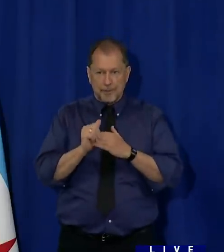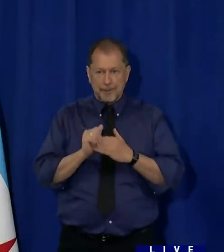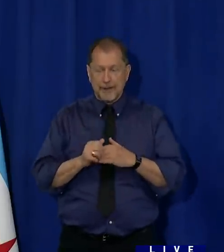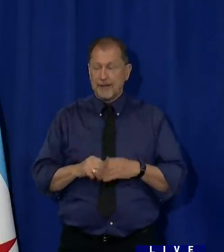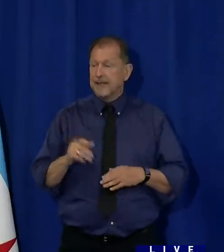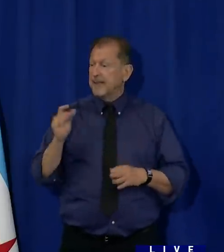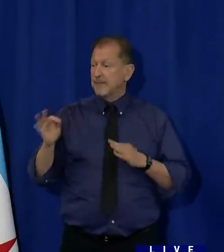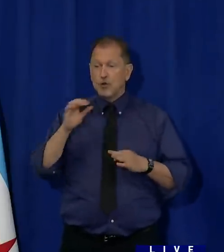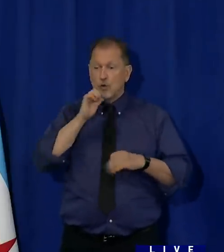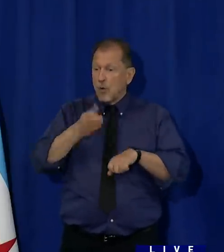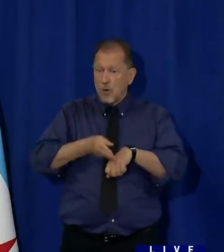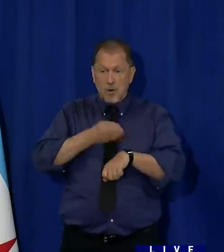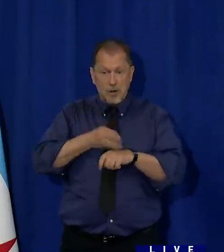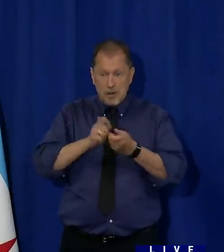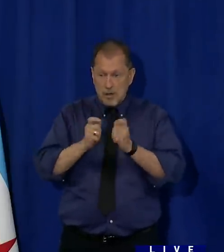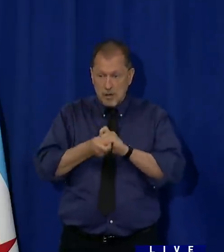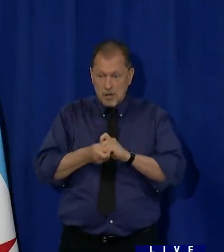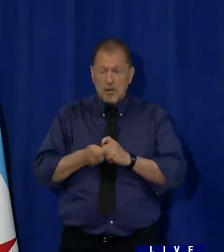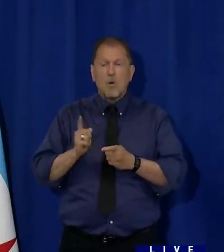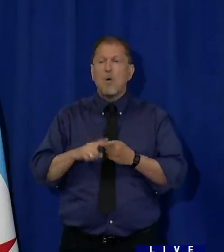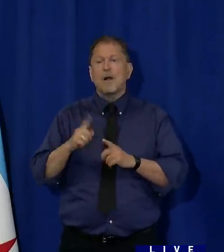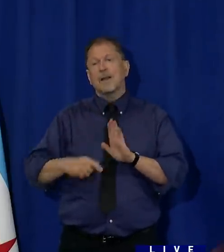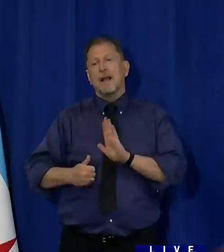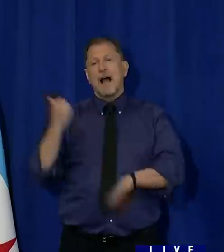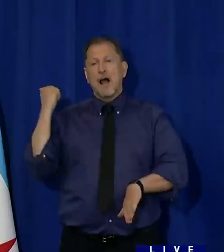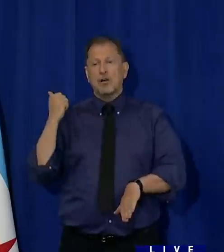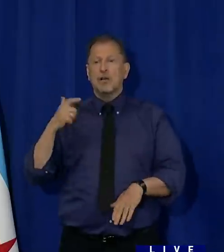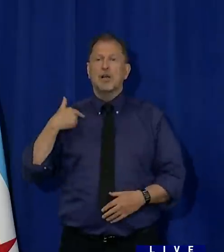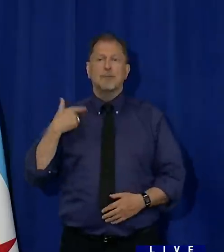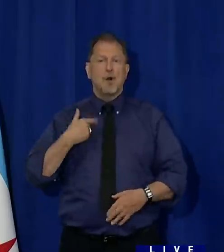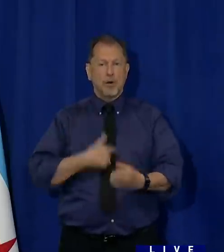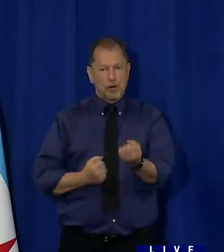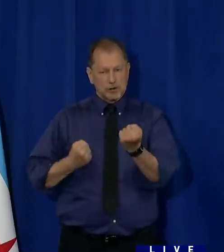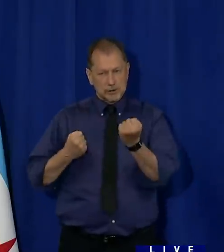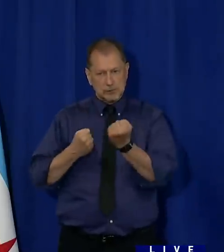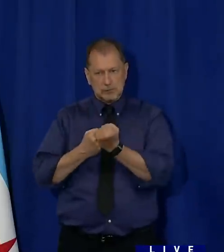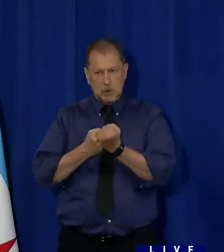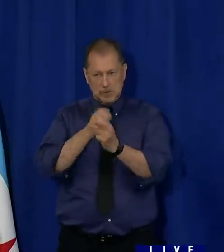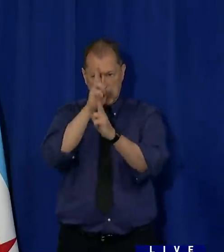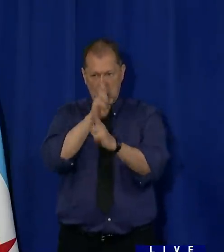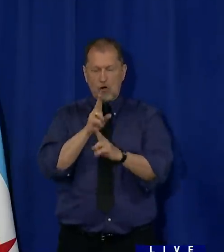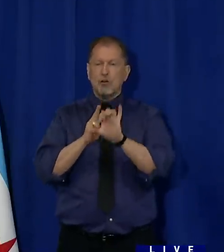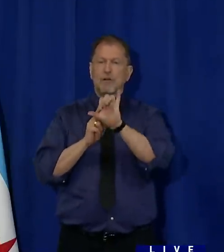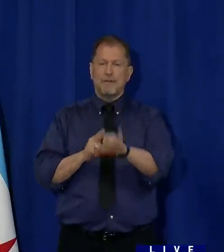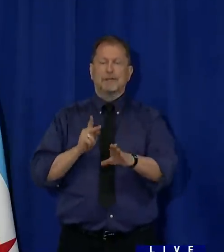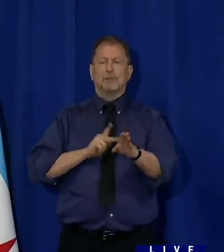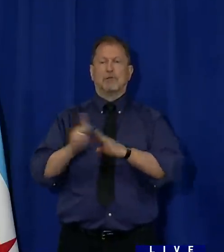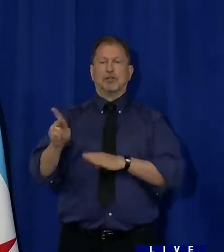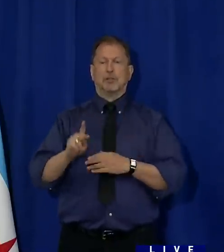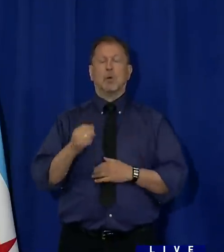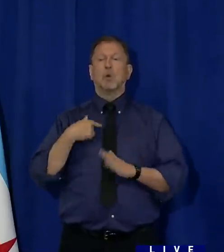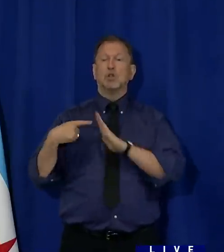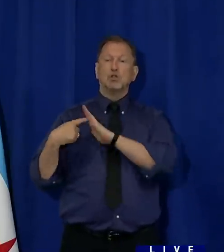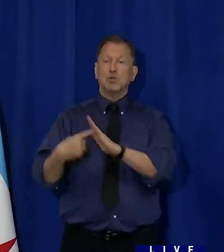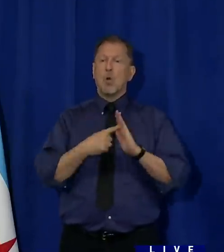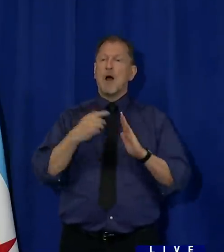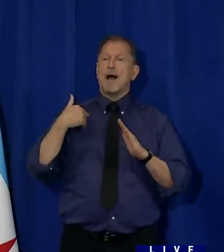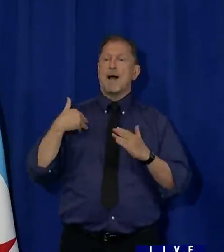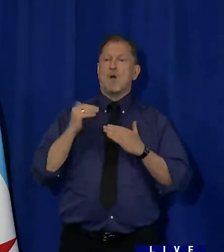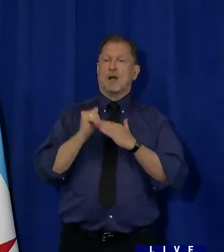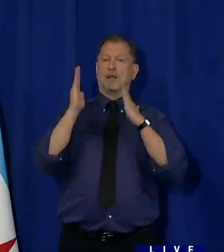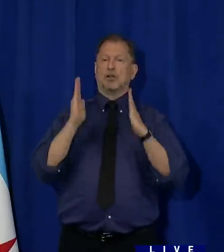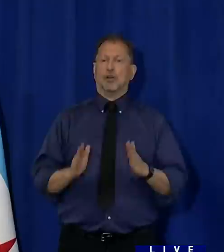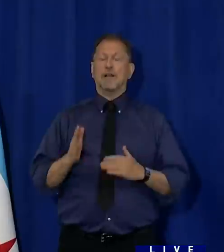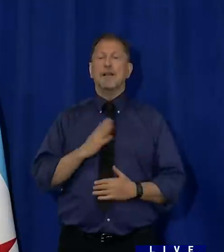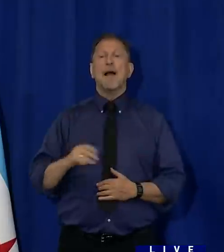way, but we are going to uphold the nobility of this profession. We're going to reveal our leadership, and